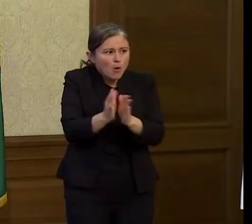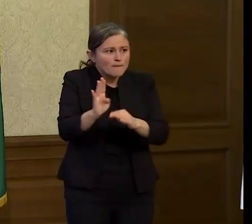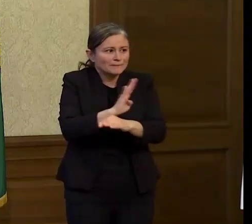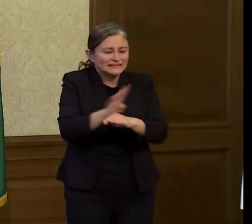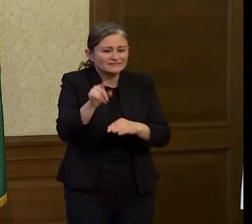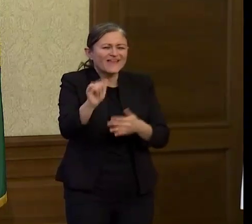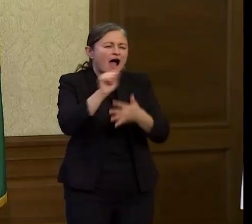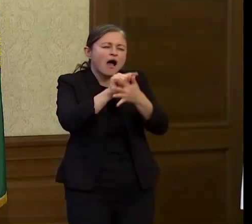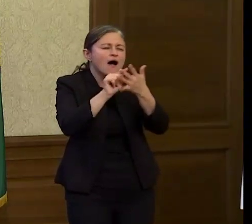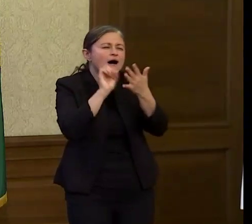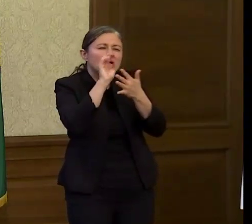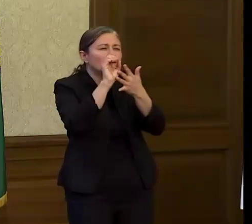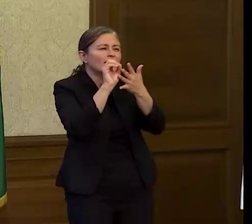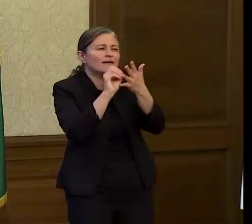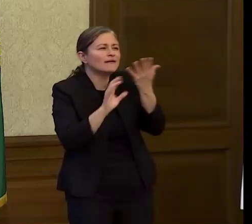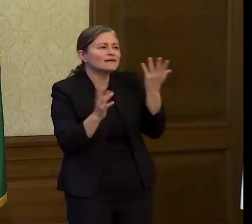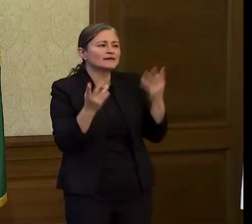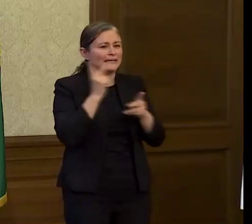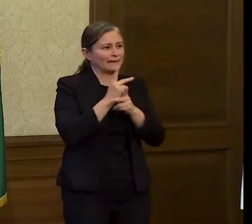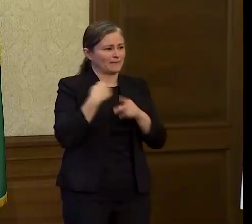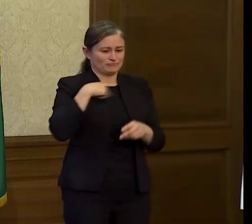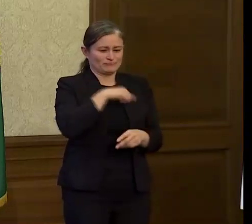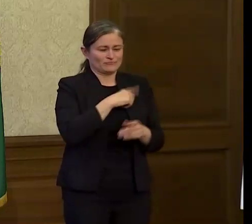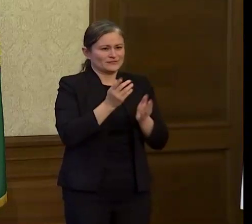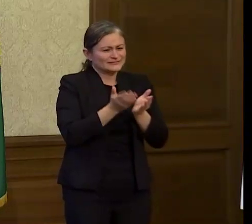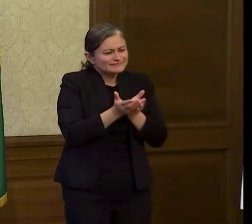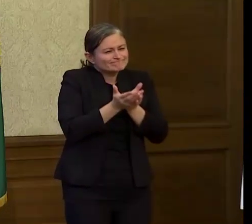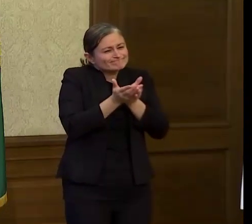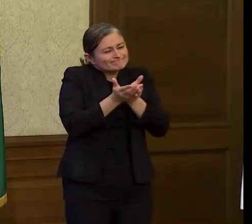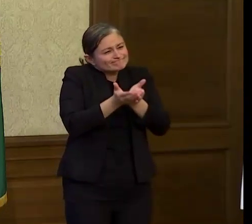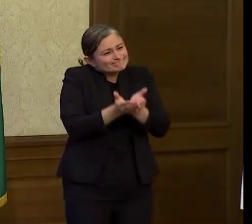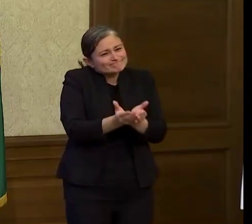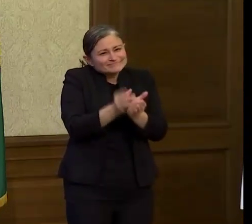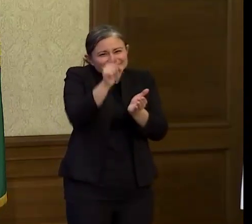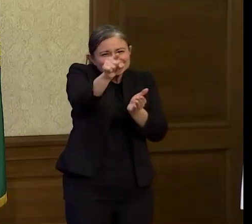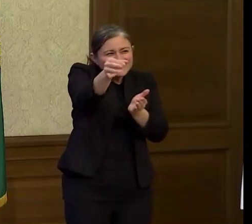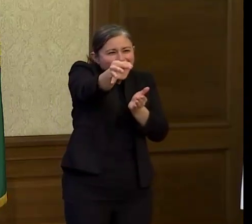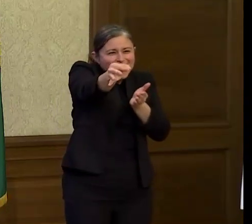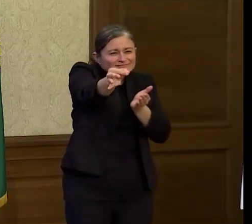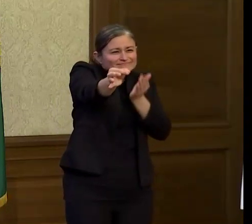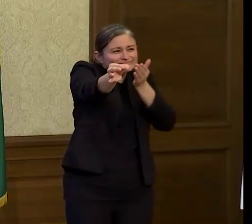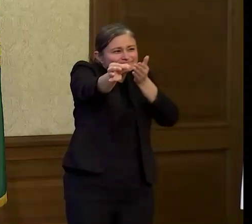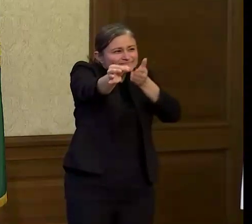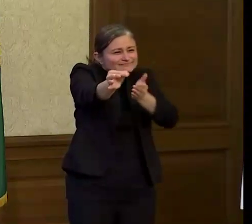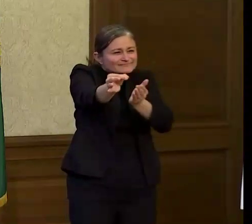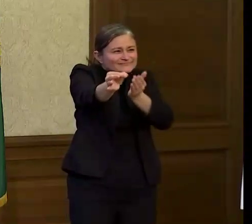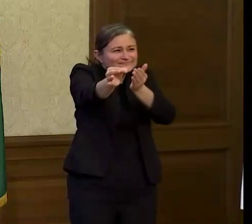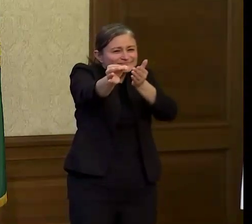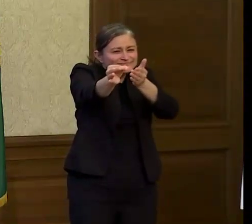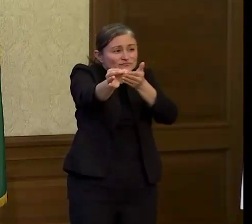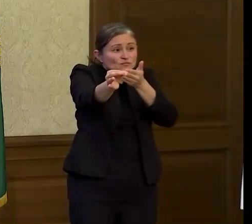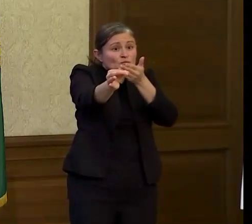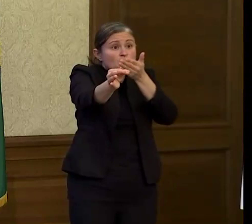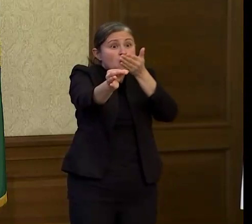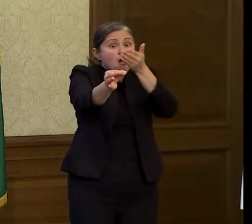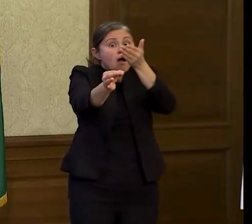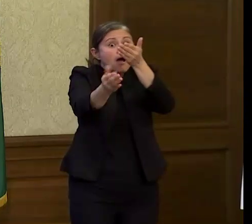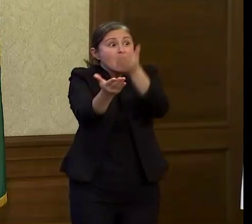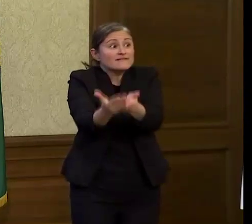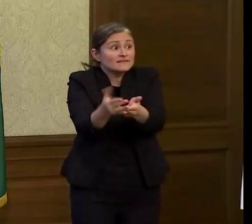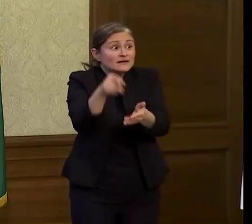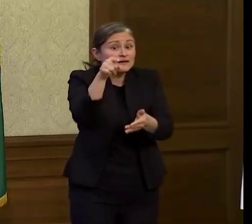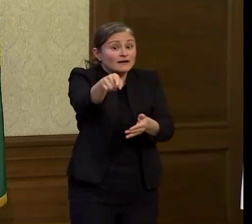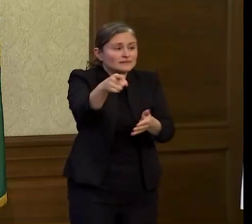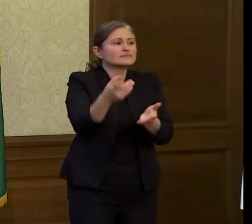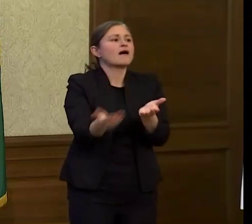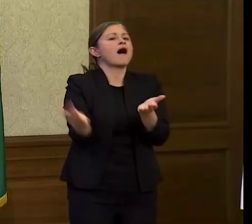our boats floating. But when we get to the shores, we've also got to rebuild. And that's going to take